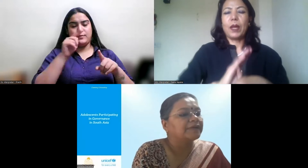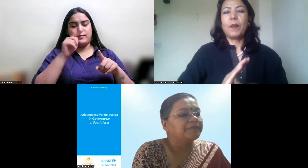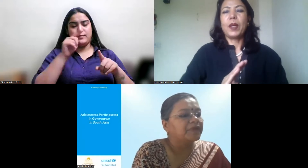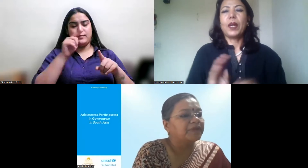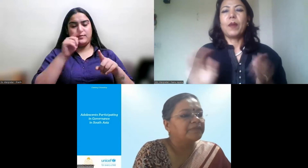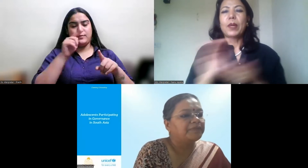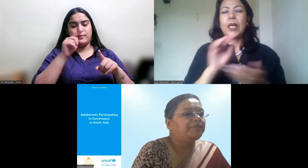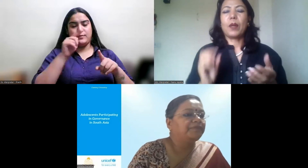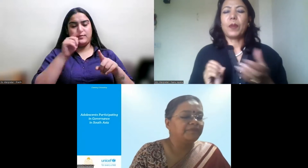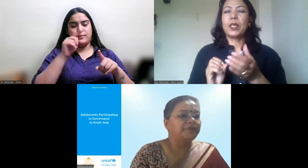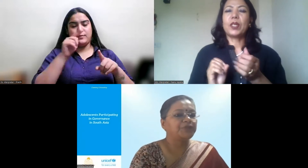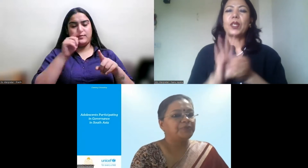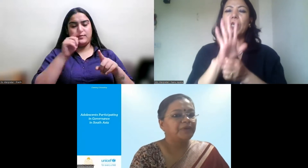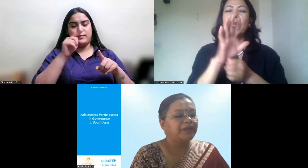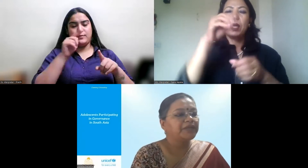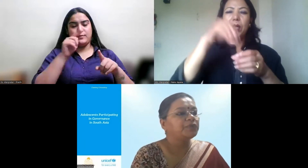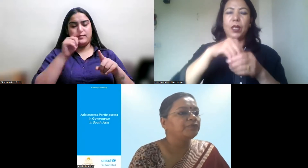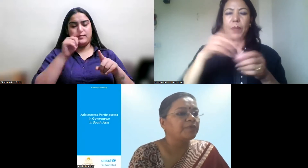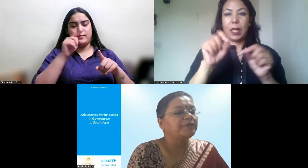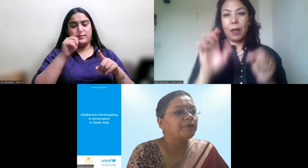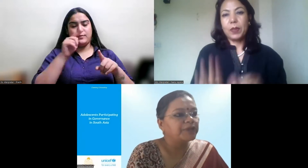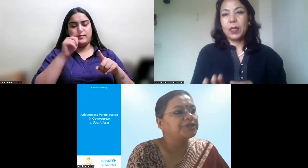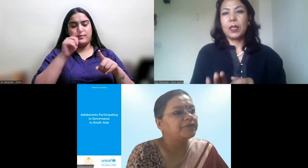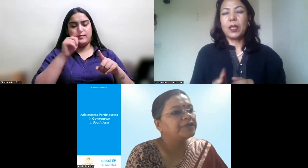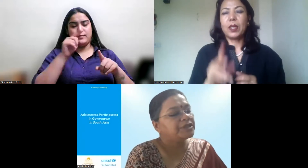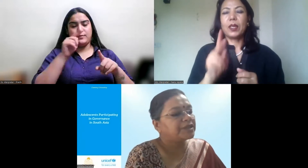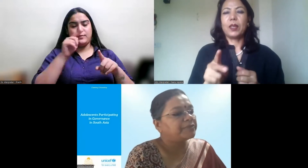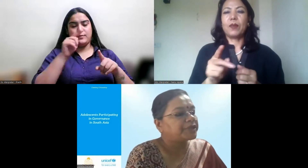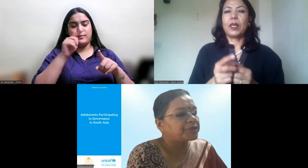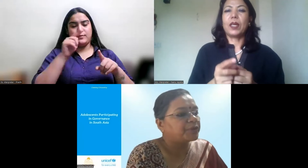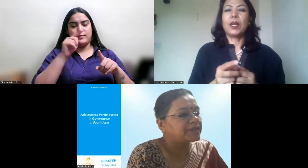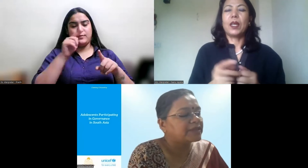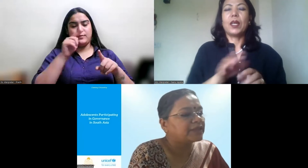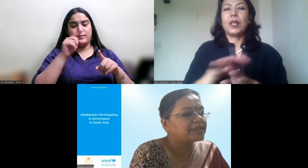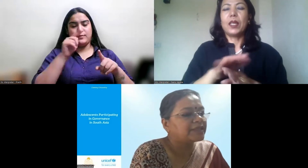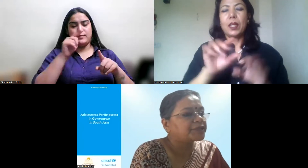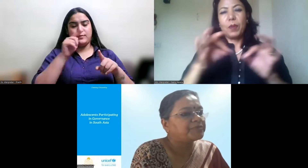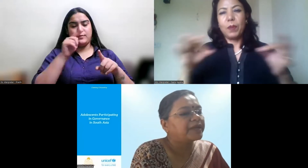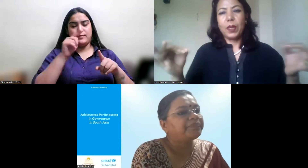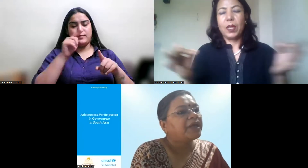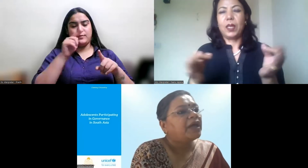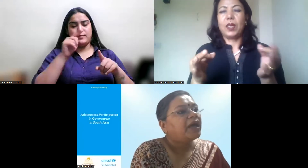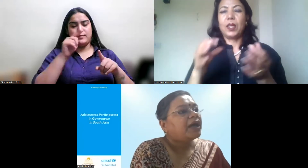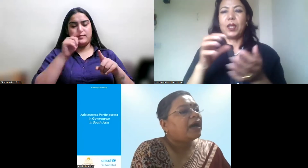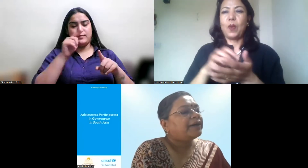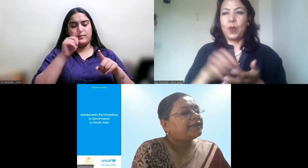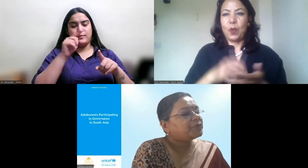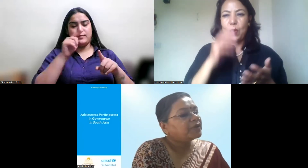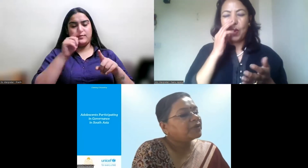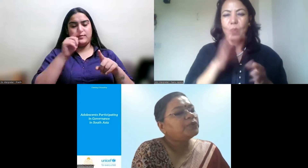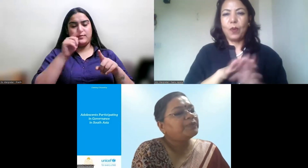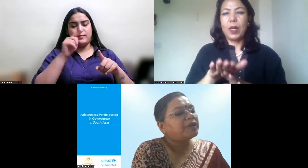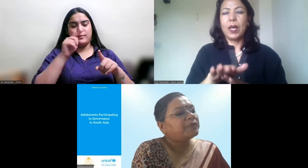processes which led to formulation of the Child Protection Policy and the State Action Plan.